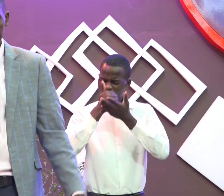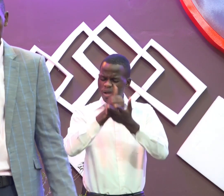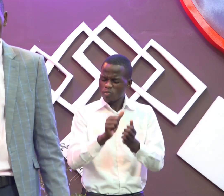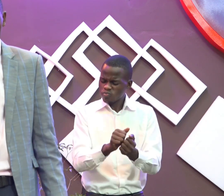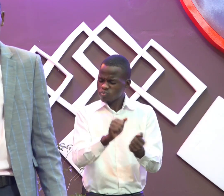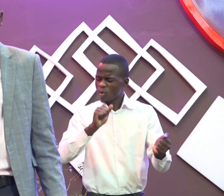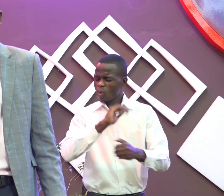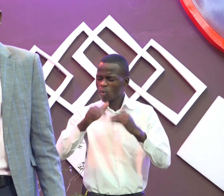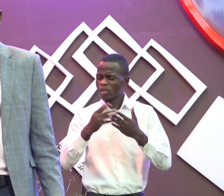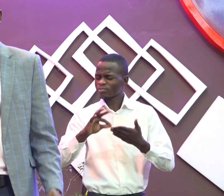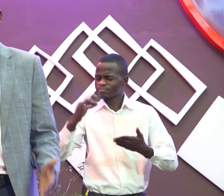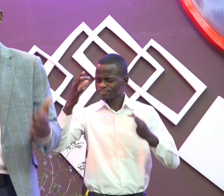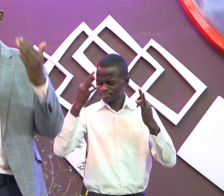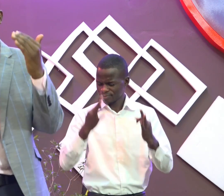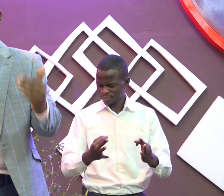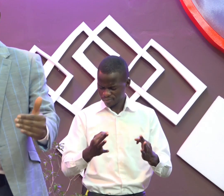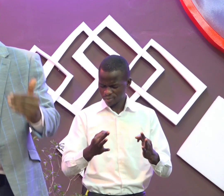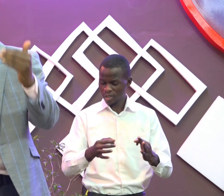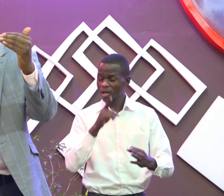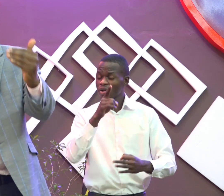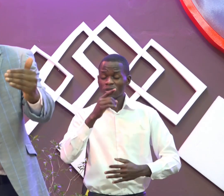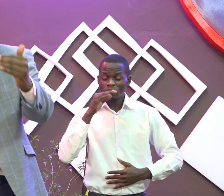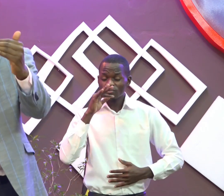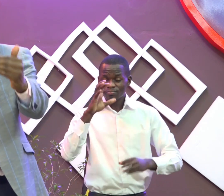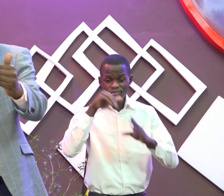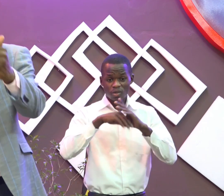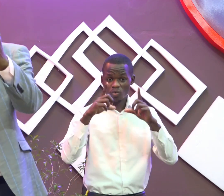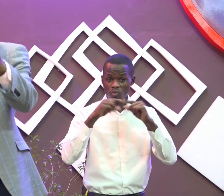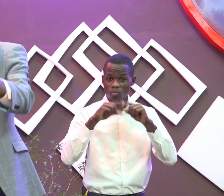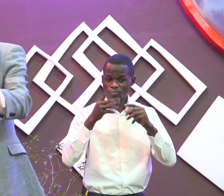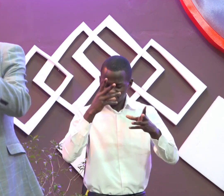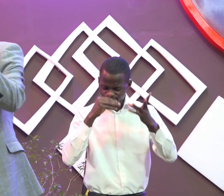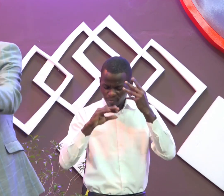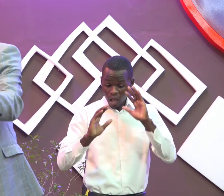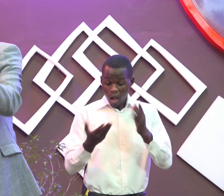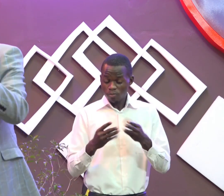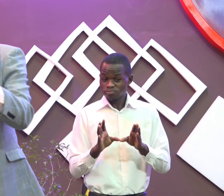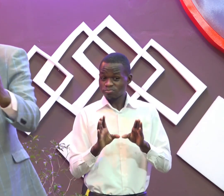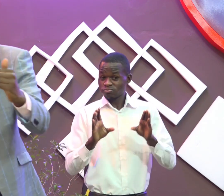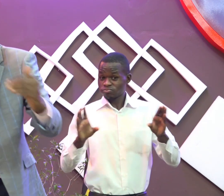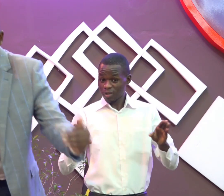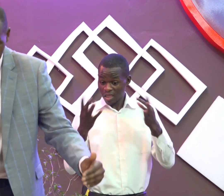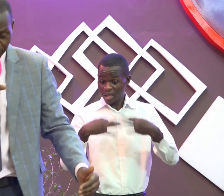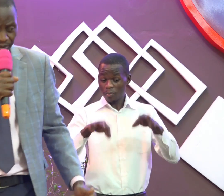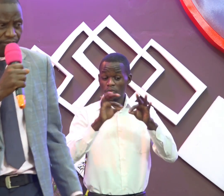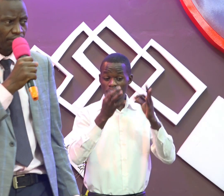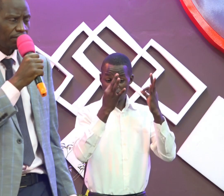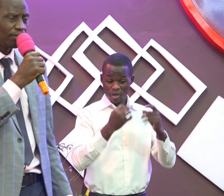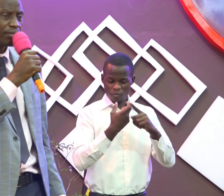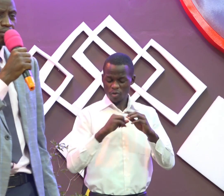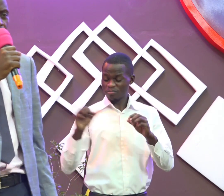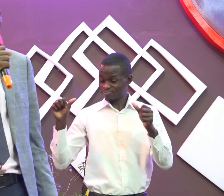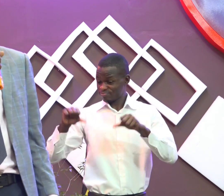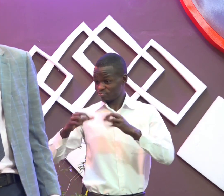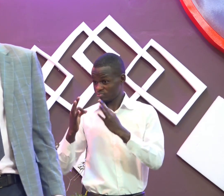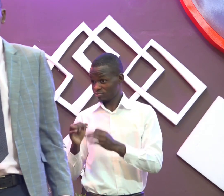That you reveal to us the spiritual. Oyogedde mu kigambo kyo nti bw'oliyiga okwawula eby'omuwendo omungi okubijjamu ebyo ebitali. You've spoken